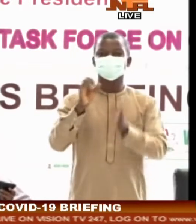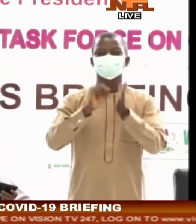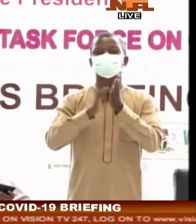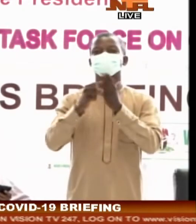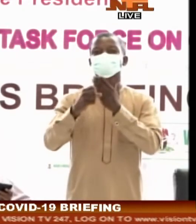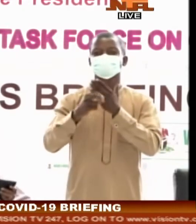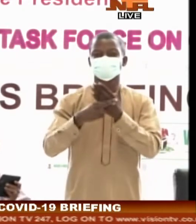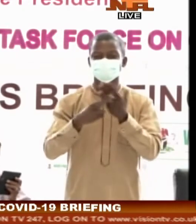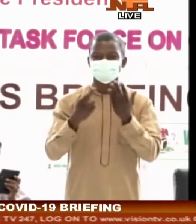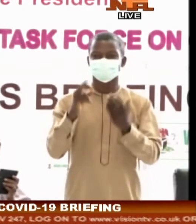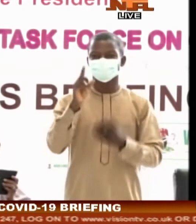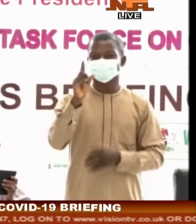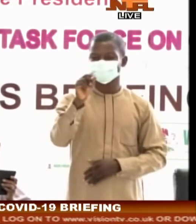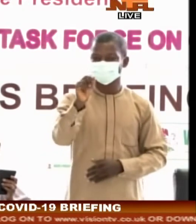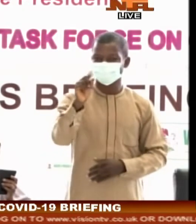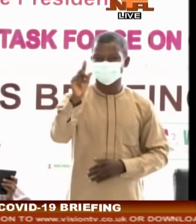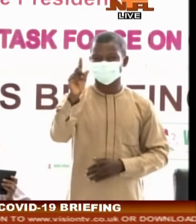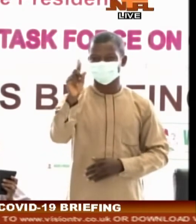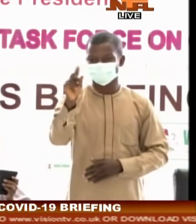2020.